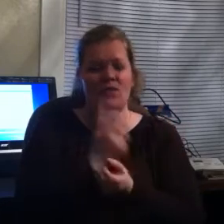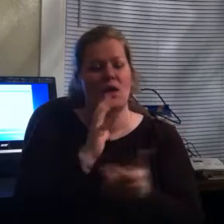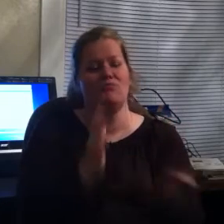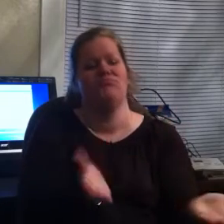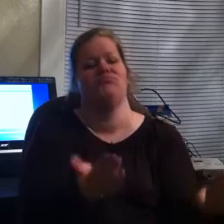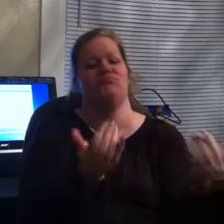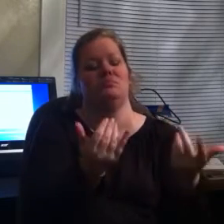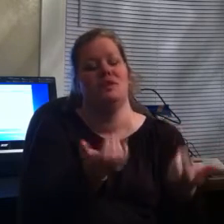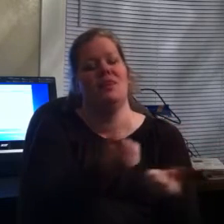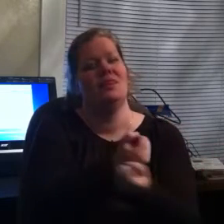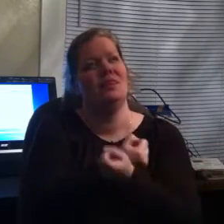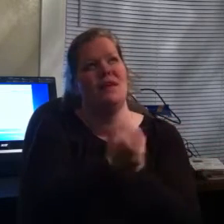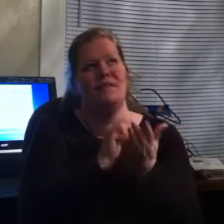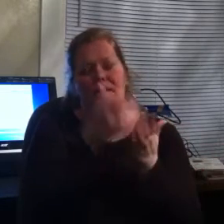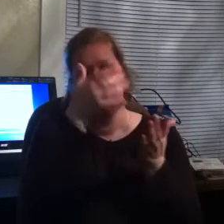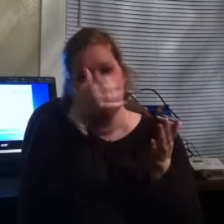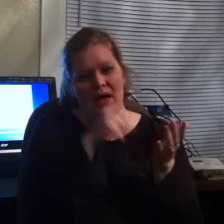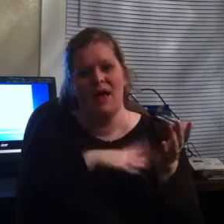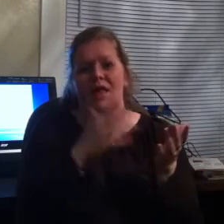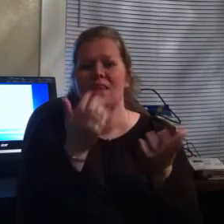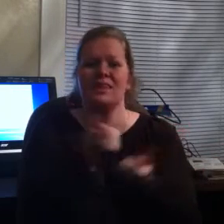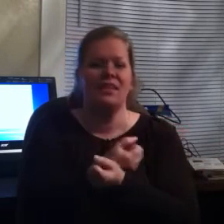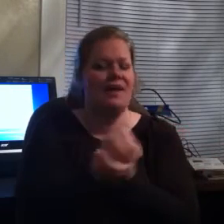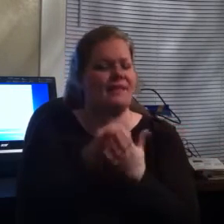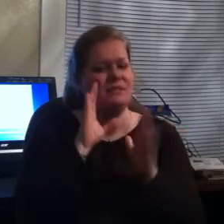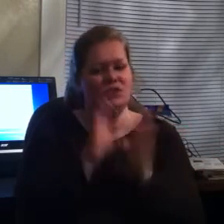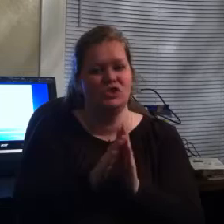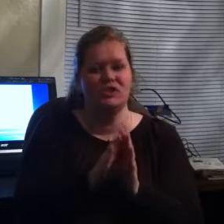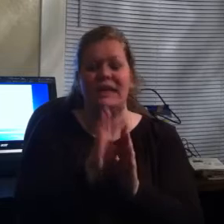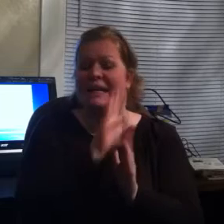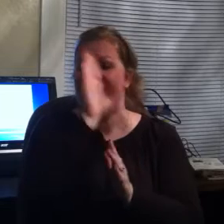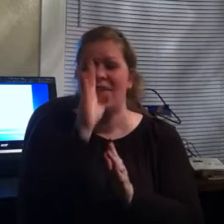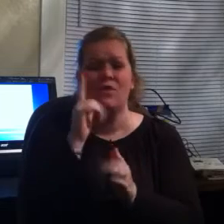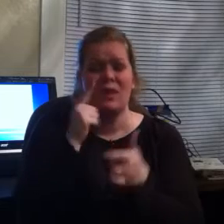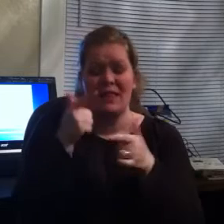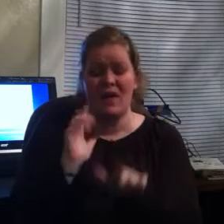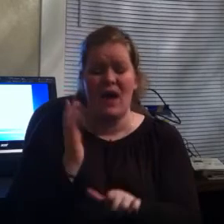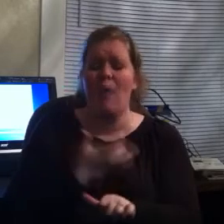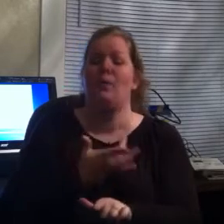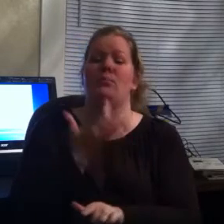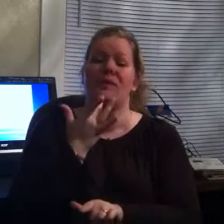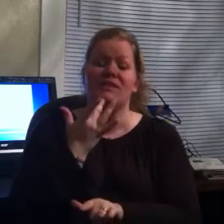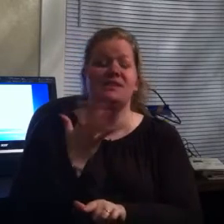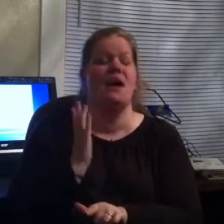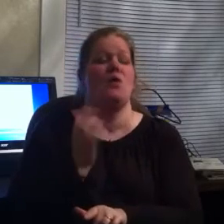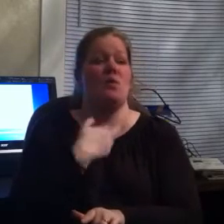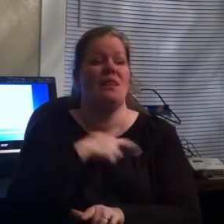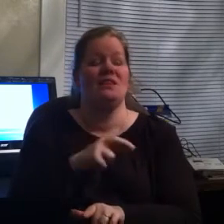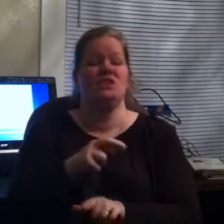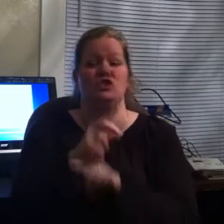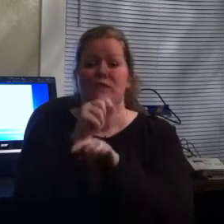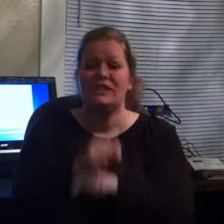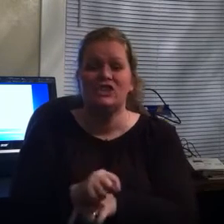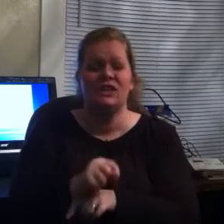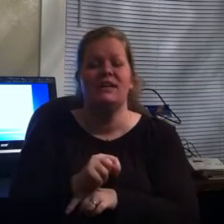Love that, man. I love this picture. He will never allow our preferences, the religious traditions, to stand in the way of him reaching people